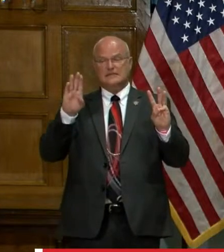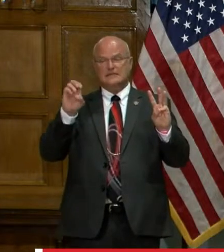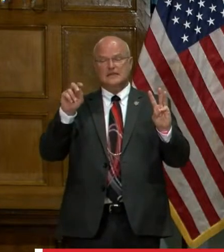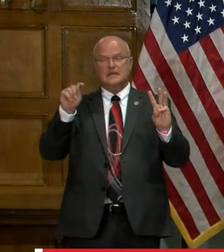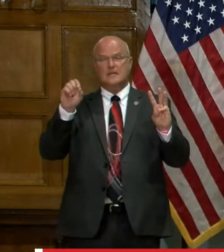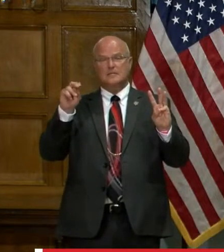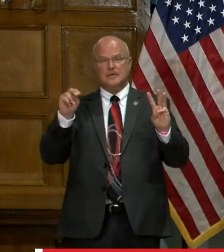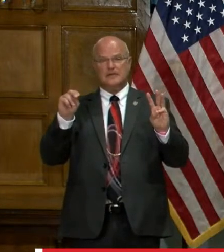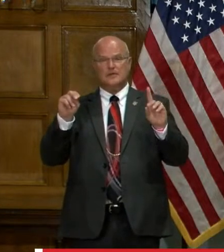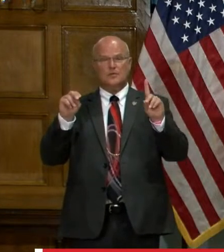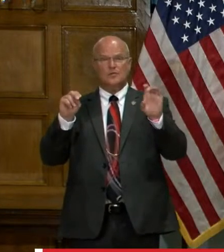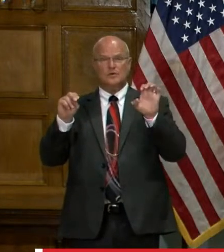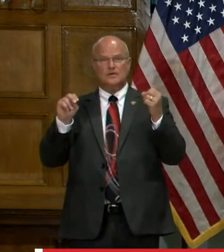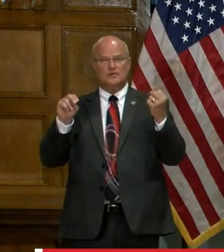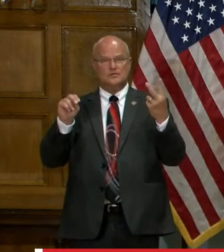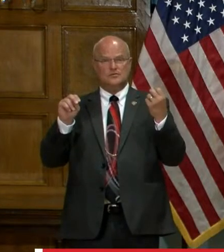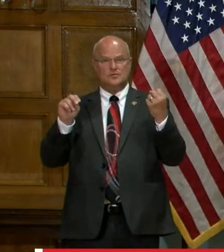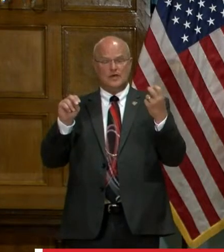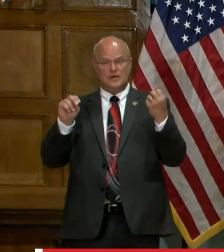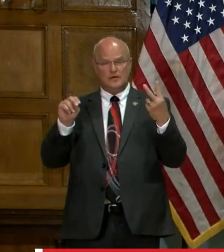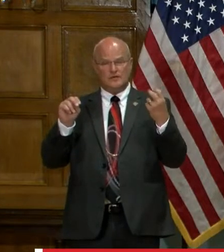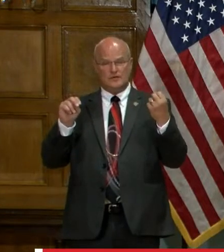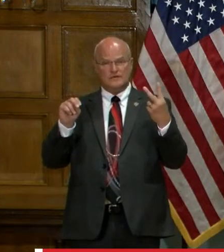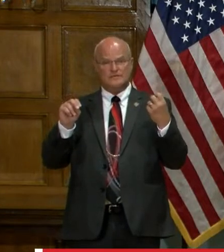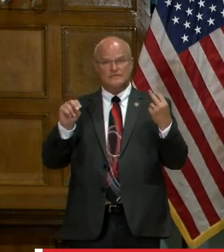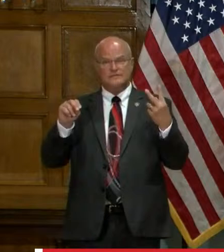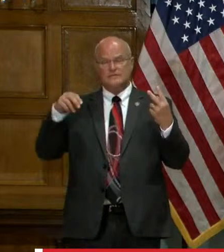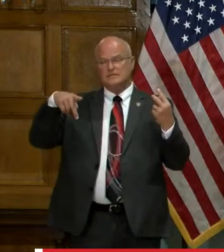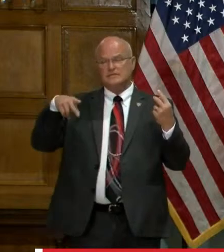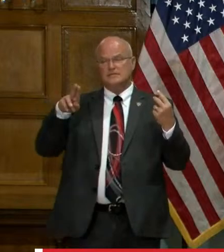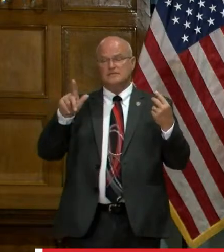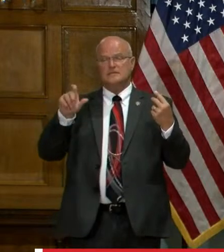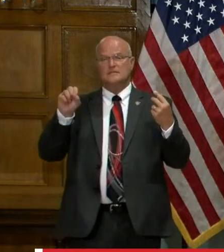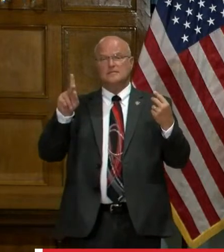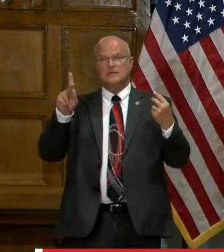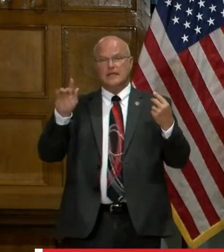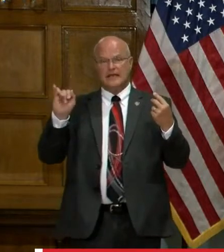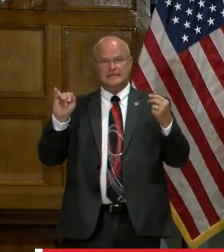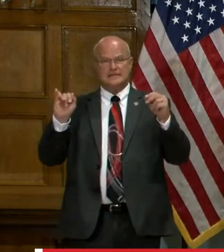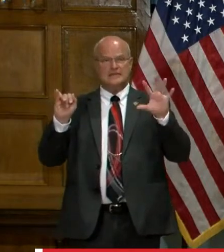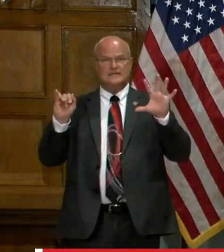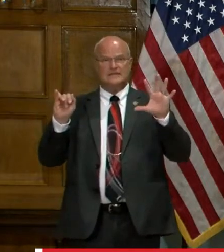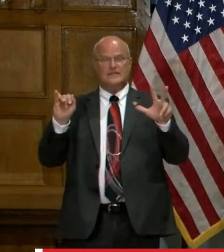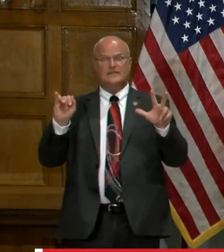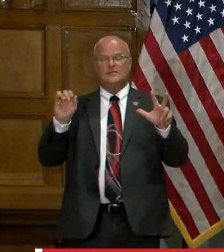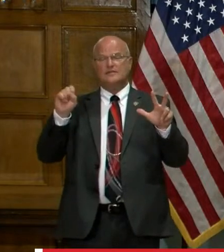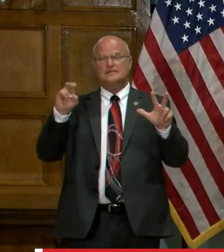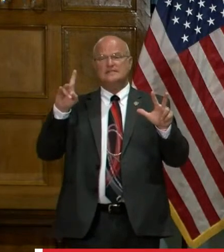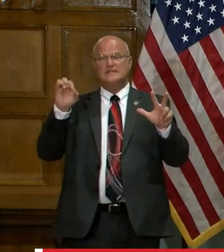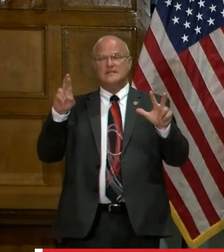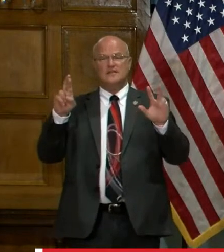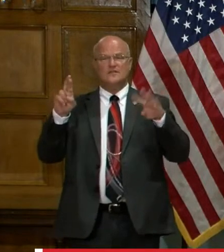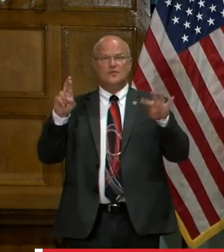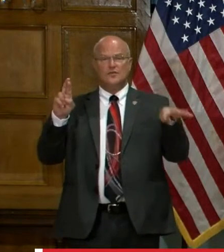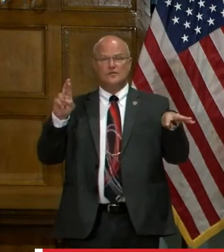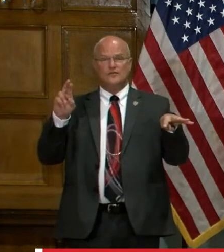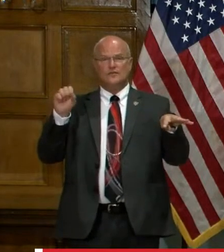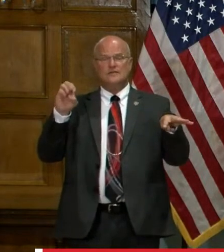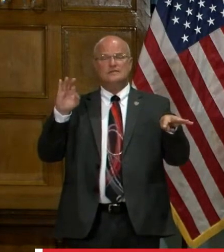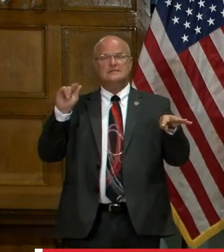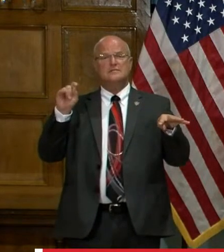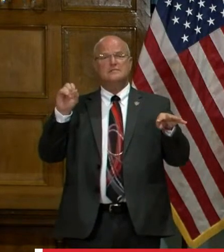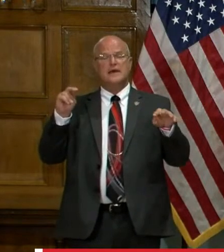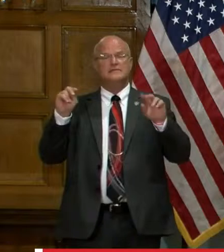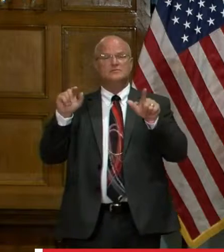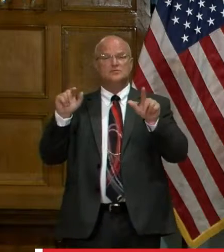Benton County, 112. Pulaski County, 53. Sevier County, 44. Sebastian